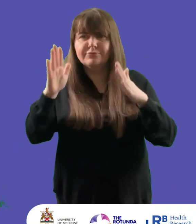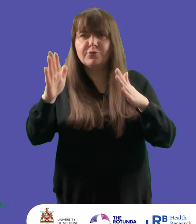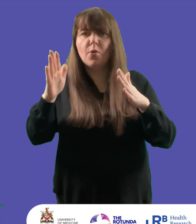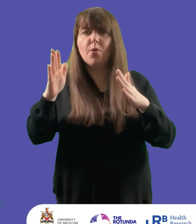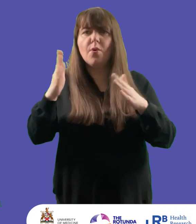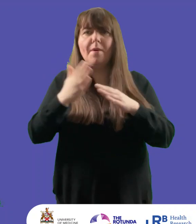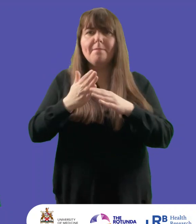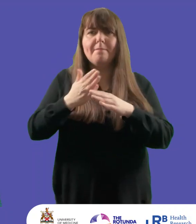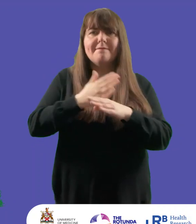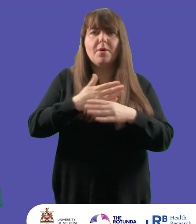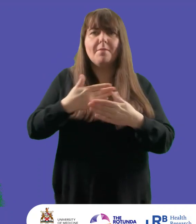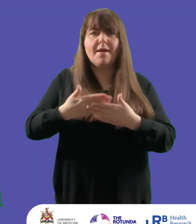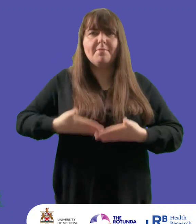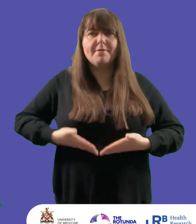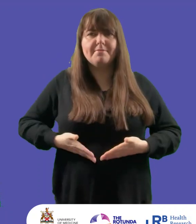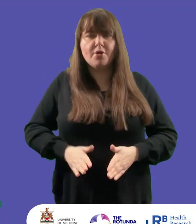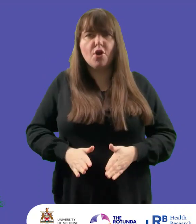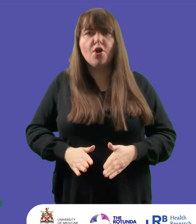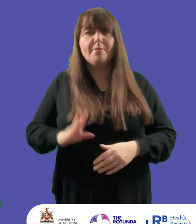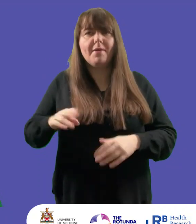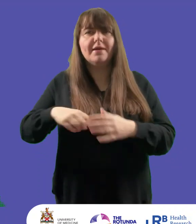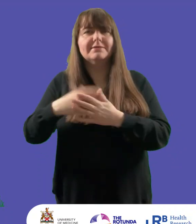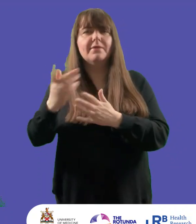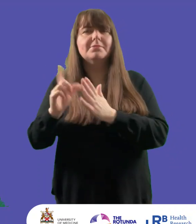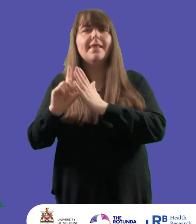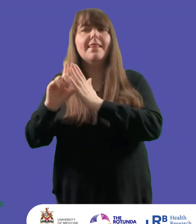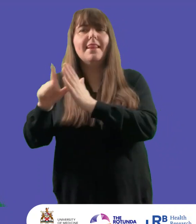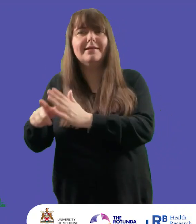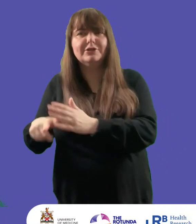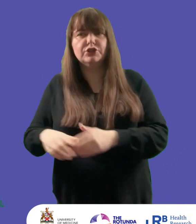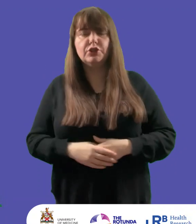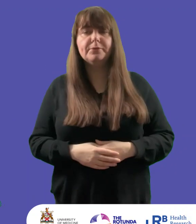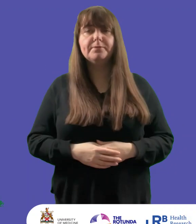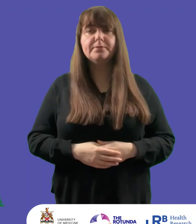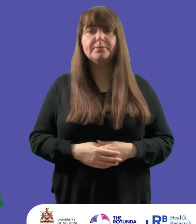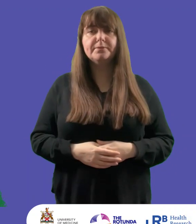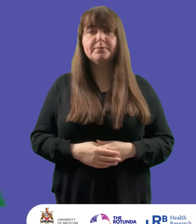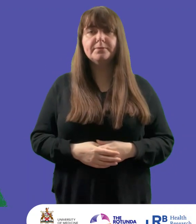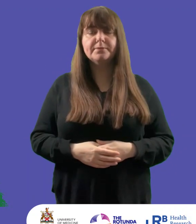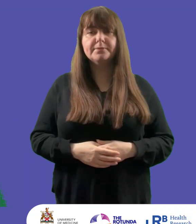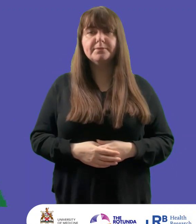visible antenatally before baby is born or which may develop later on in pregnancy.